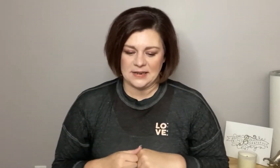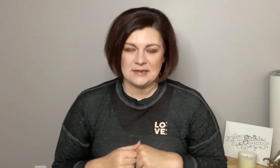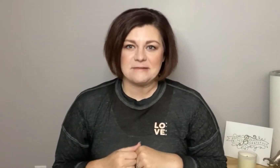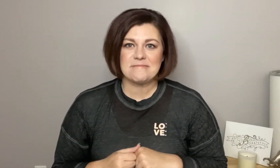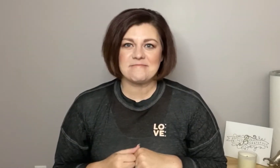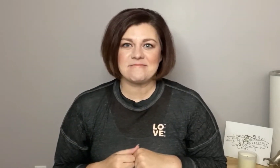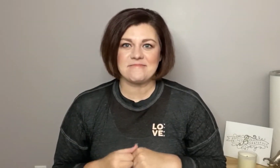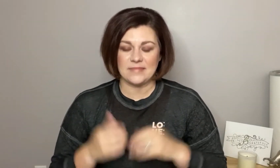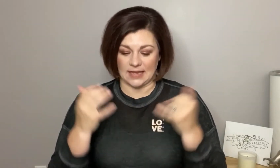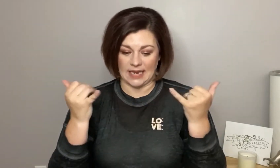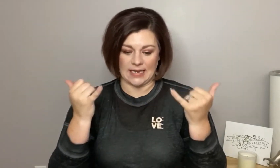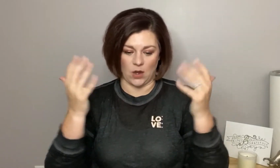though.